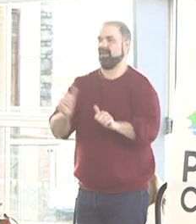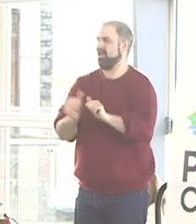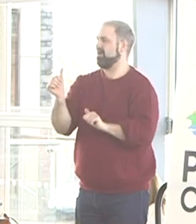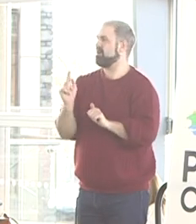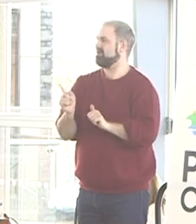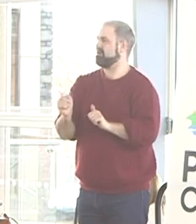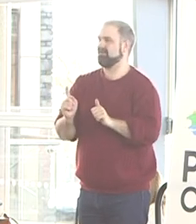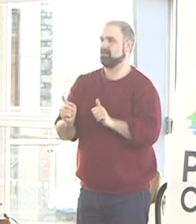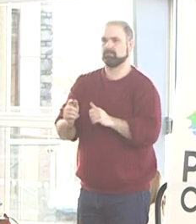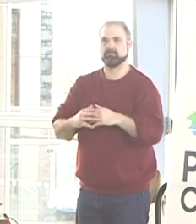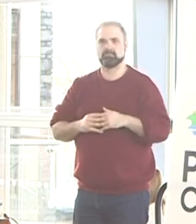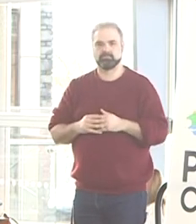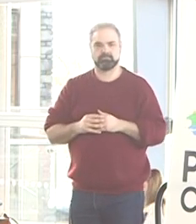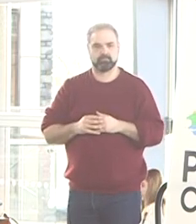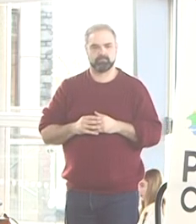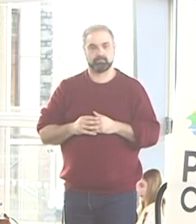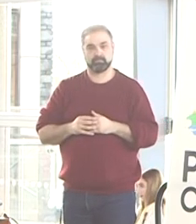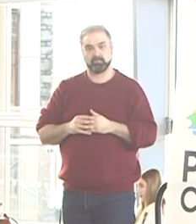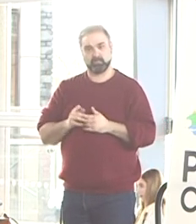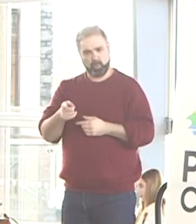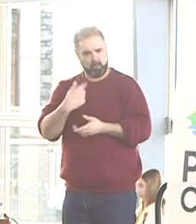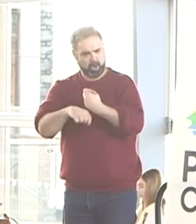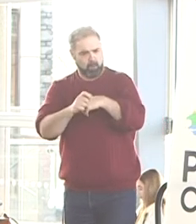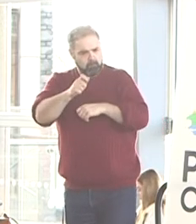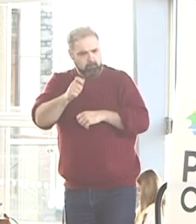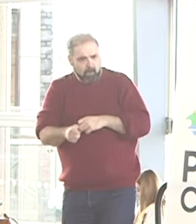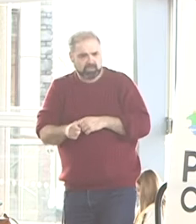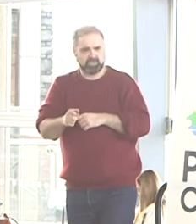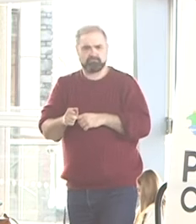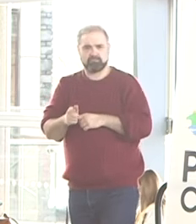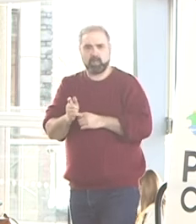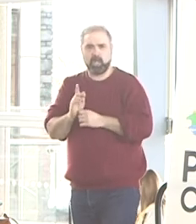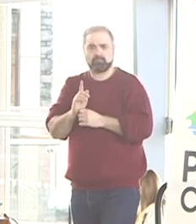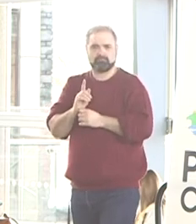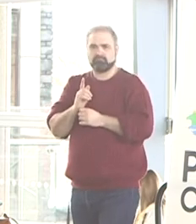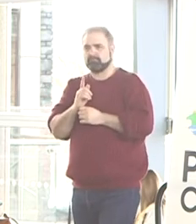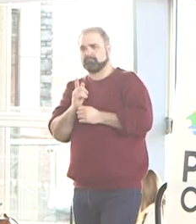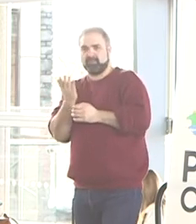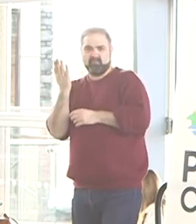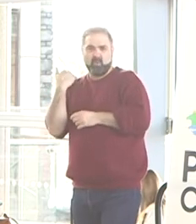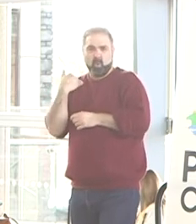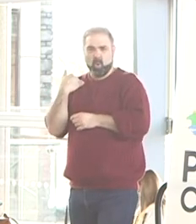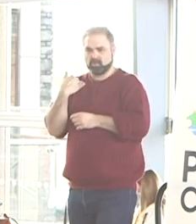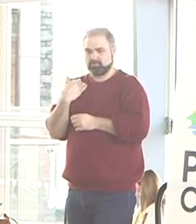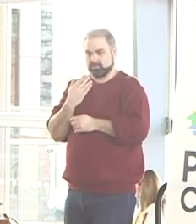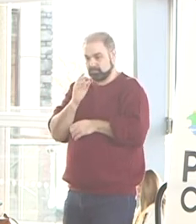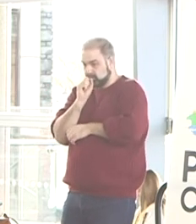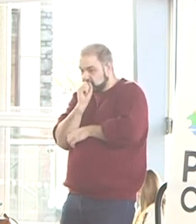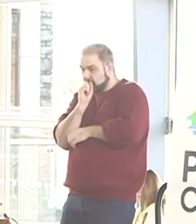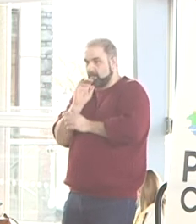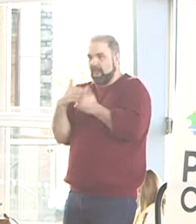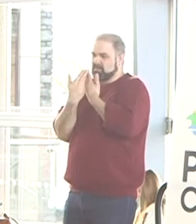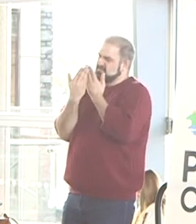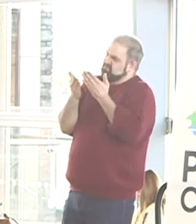So how did you come to be the person who became anonymous versus the UK government?